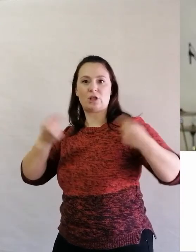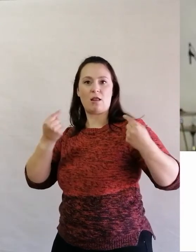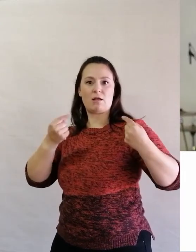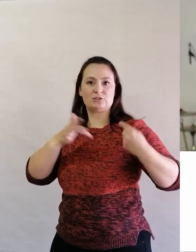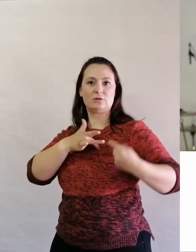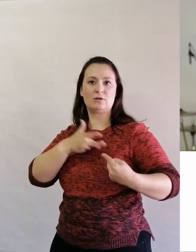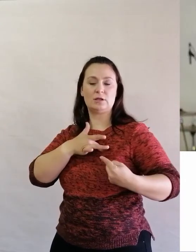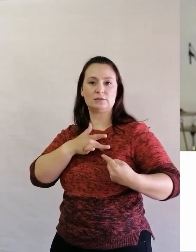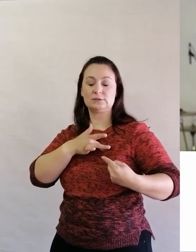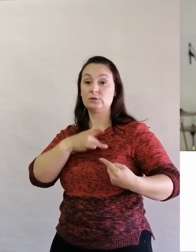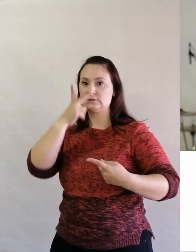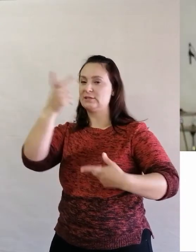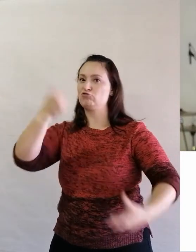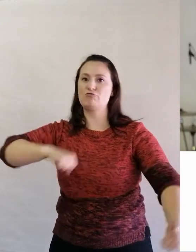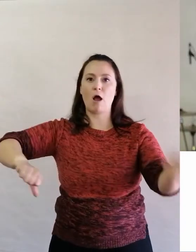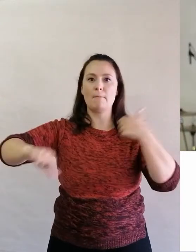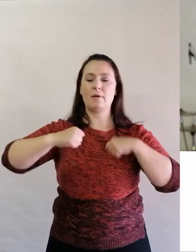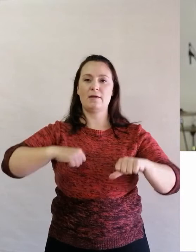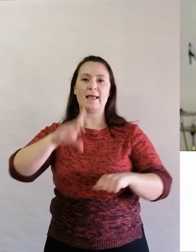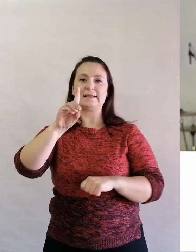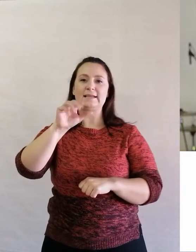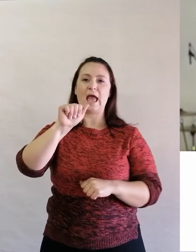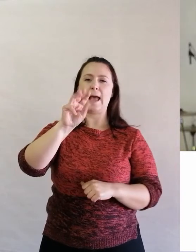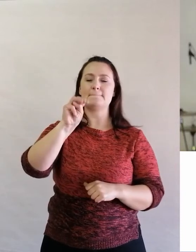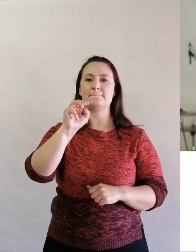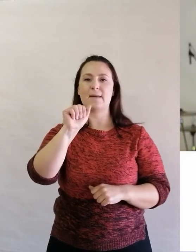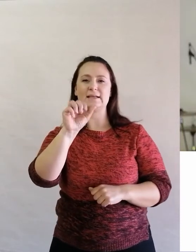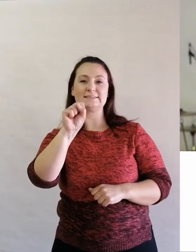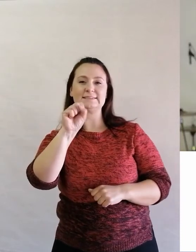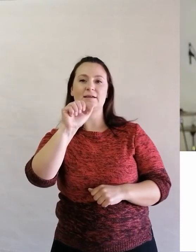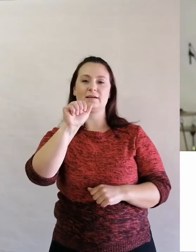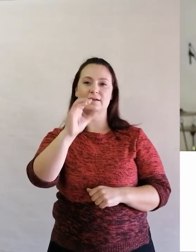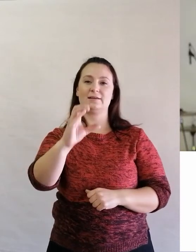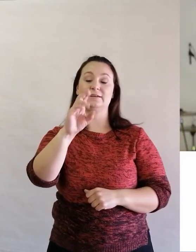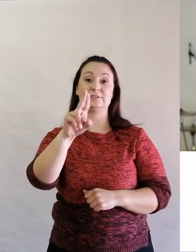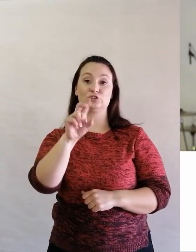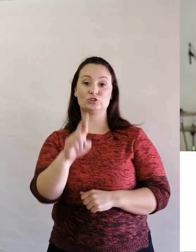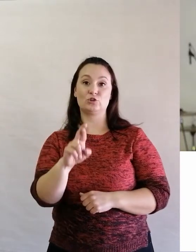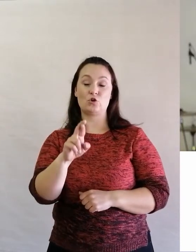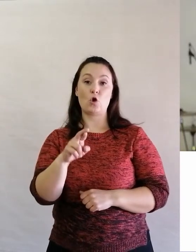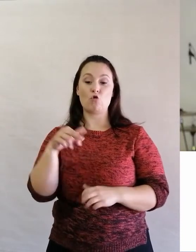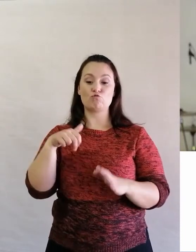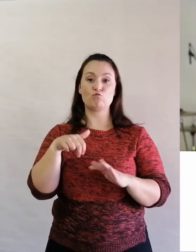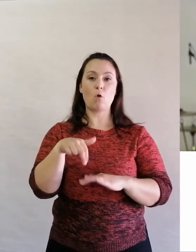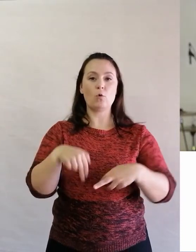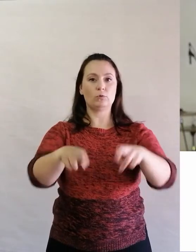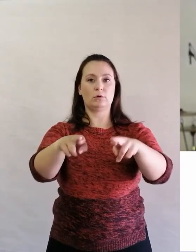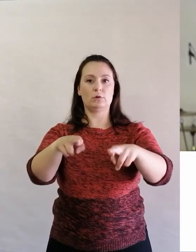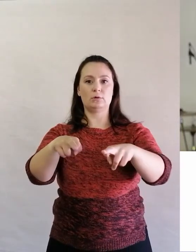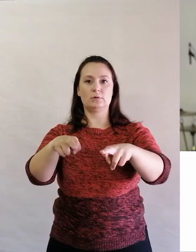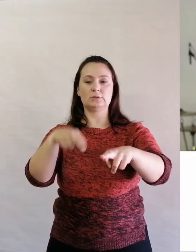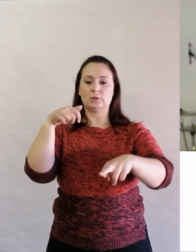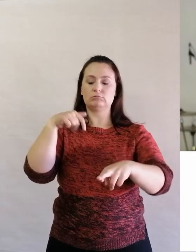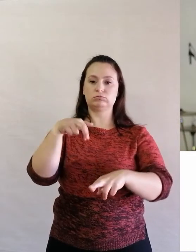course, it's dramatic. You know, the Damascus Road experience has become part of, you know, English idiom. It literally